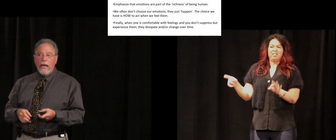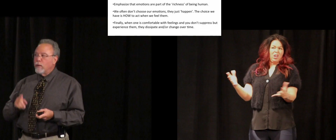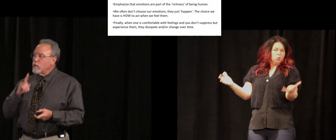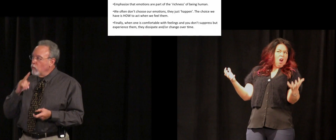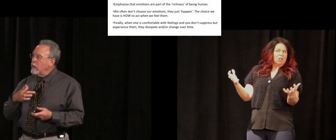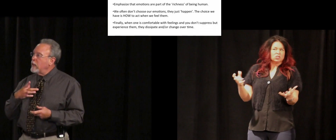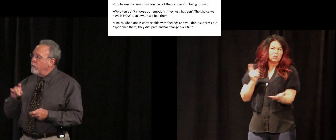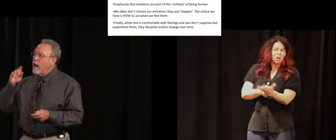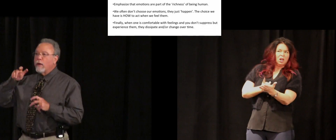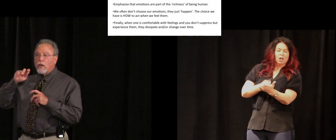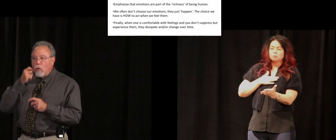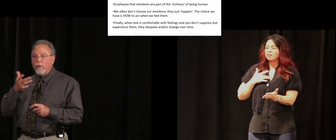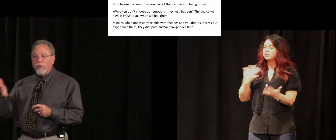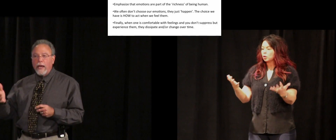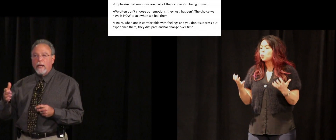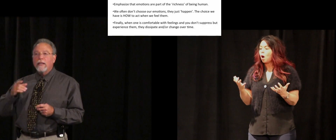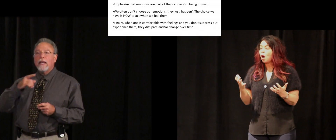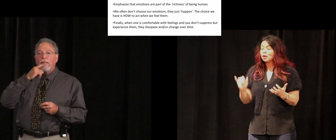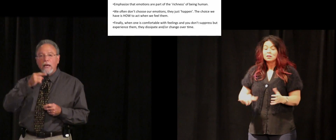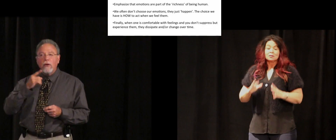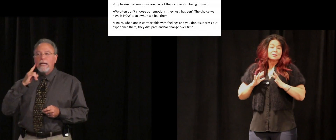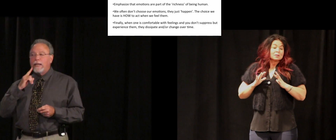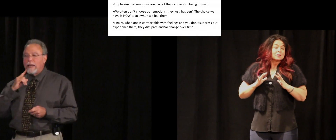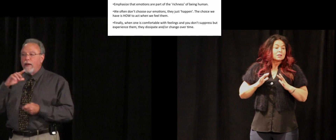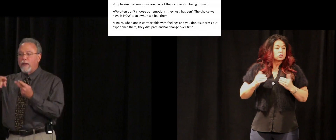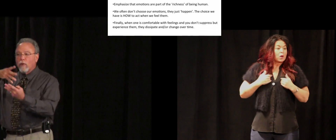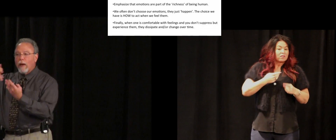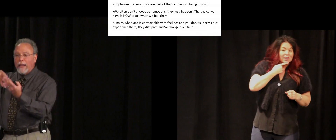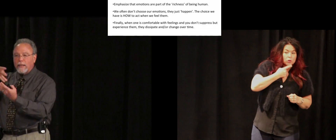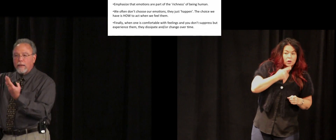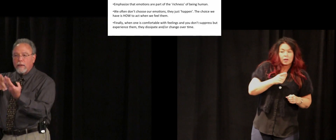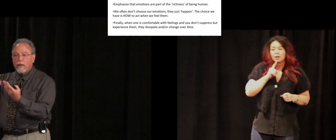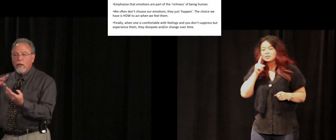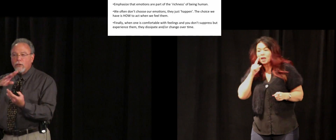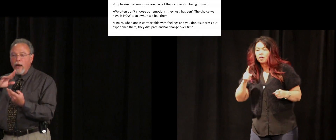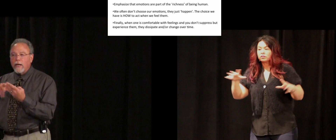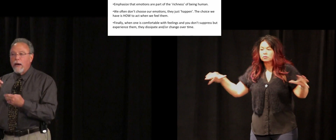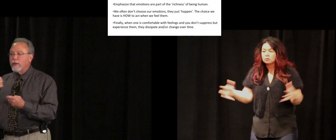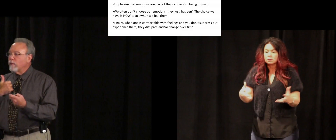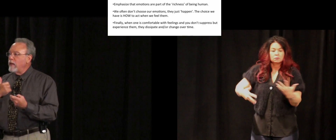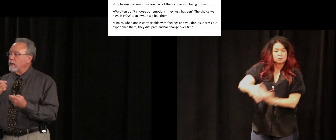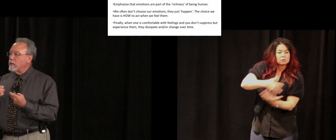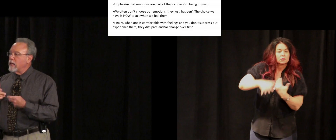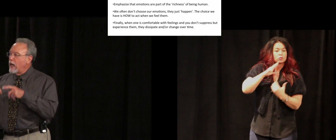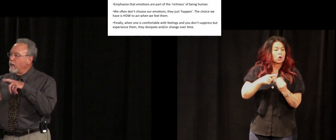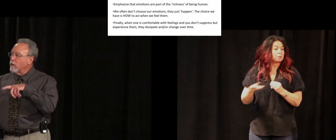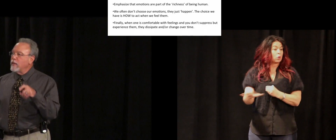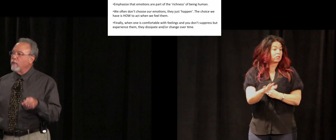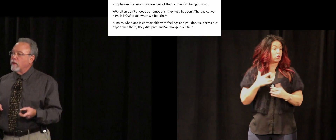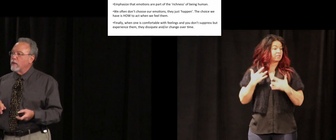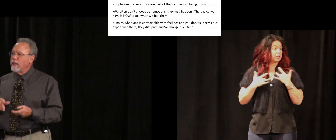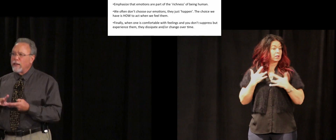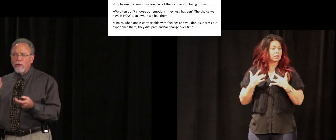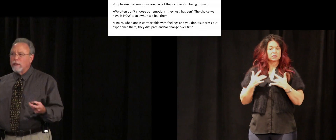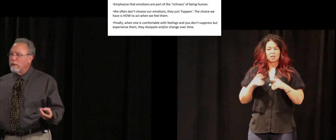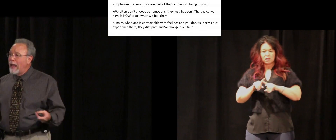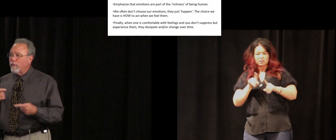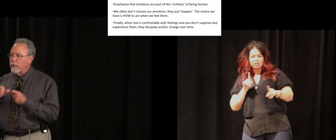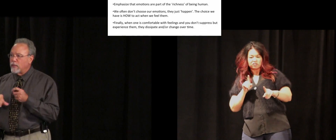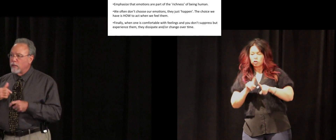think what's important is the amount. Exposure with another group of students, exposure with